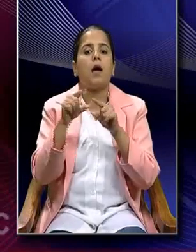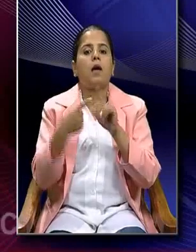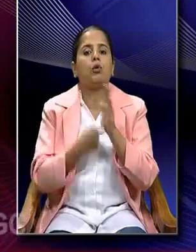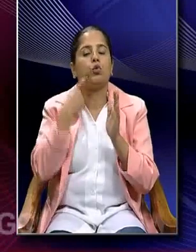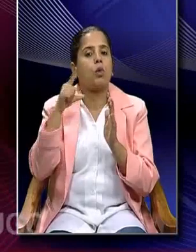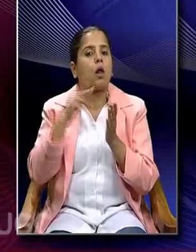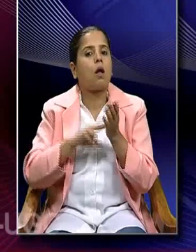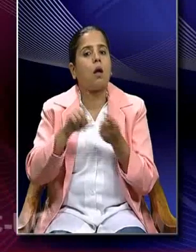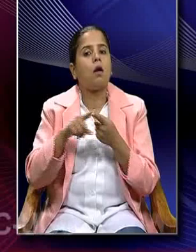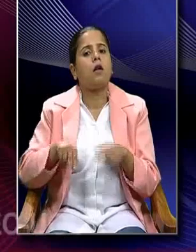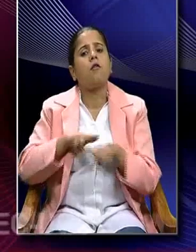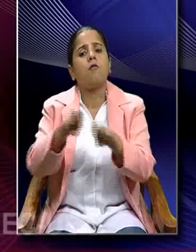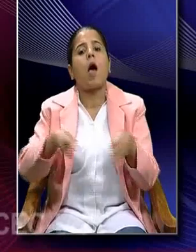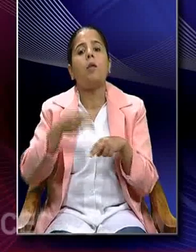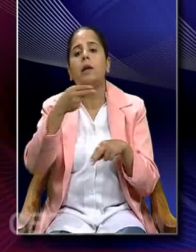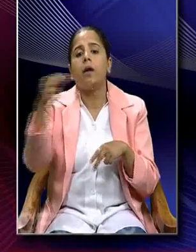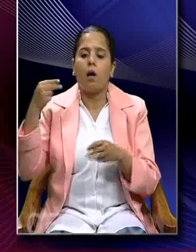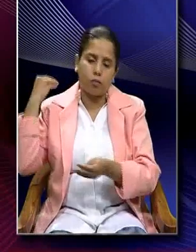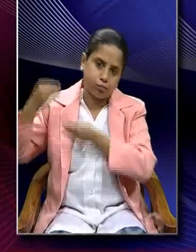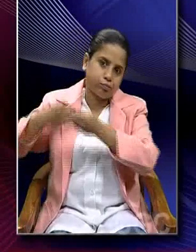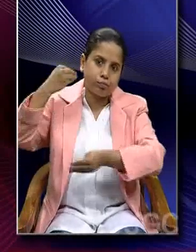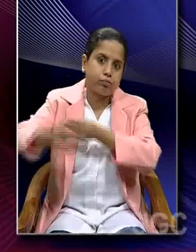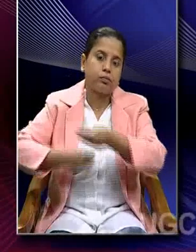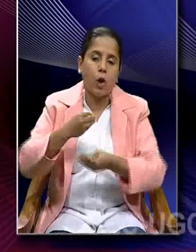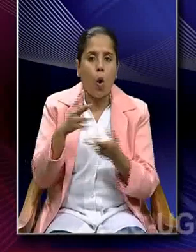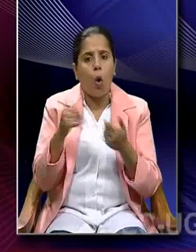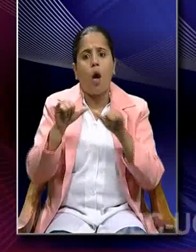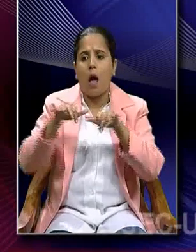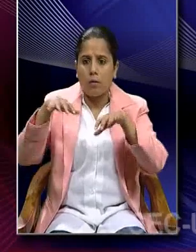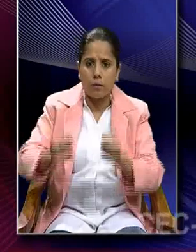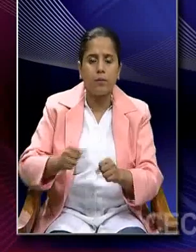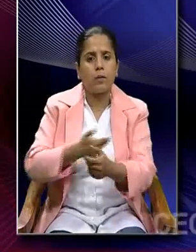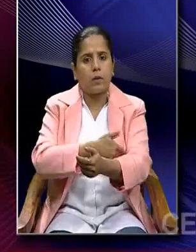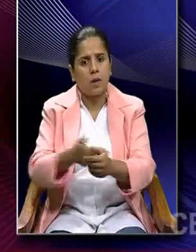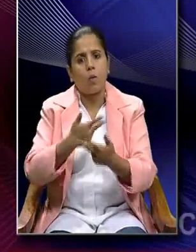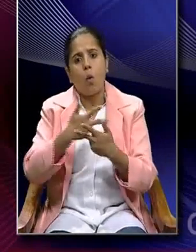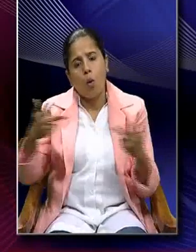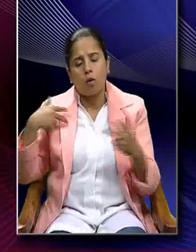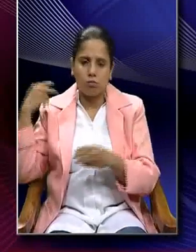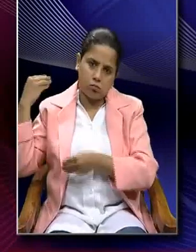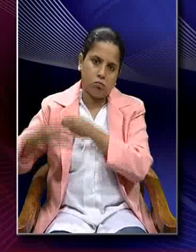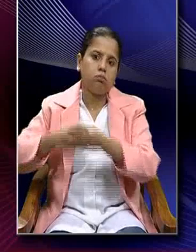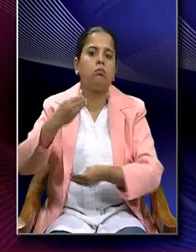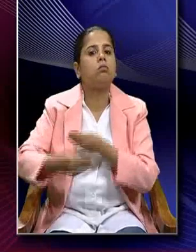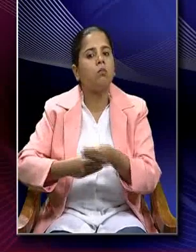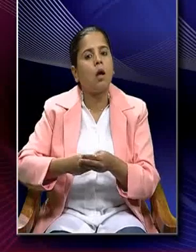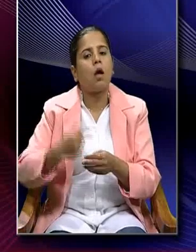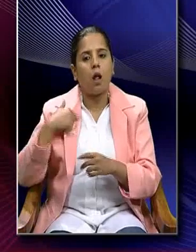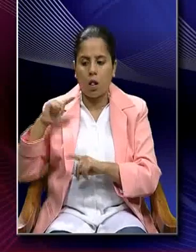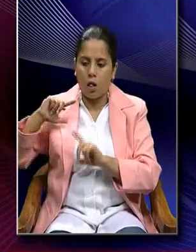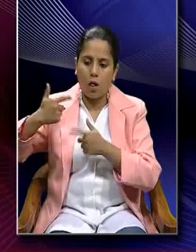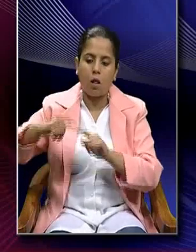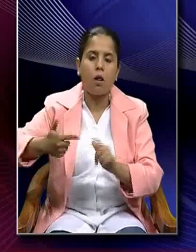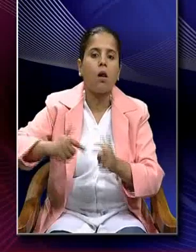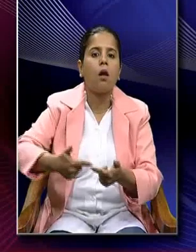the family name or family property or everything else belonging to the family goes from father